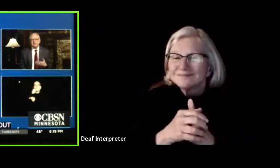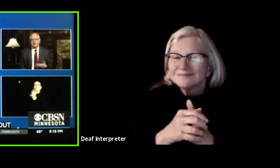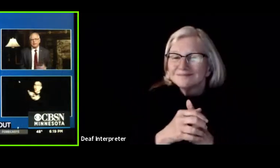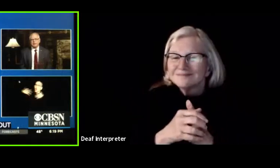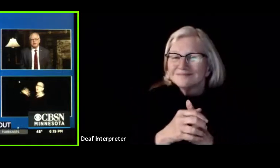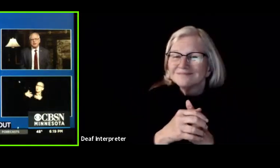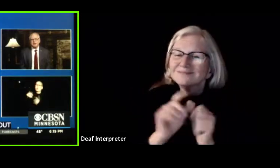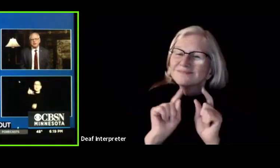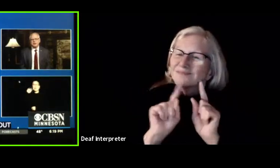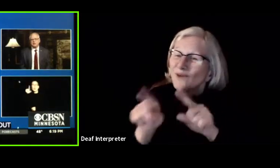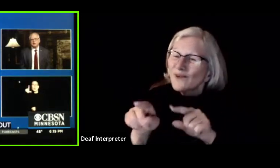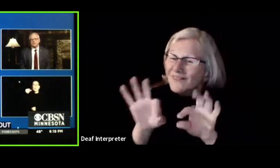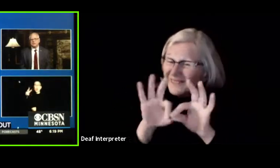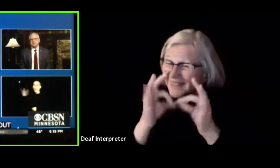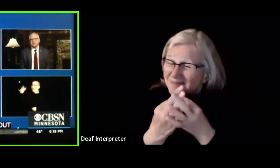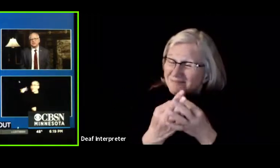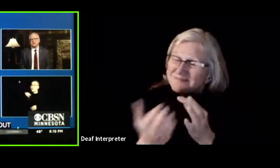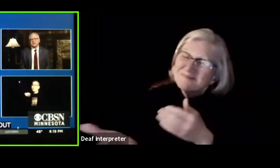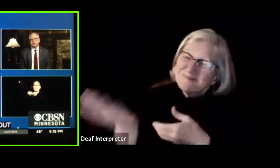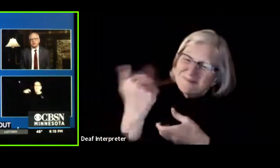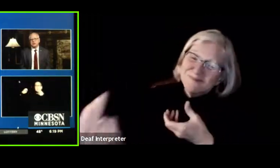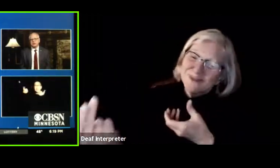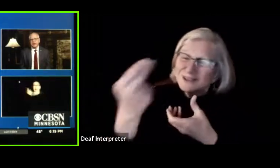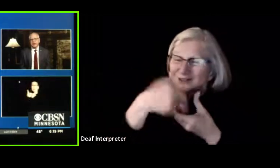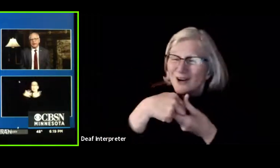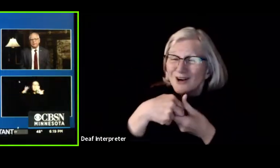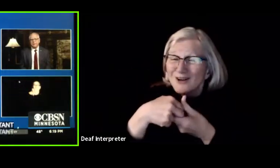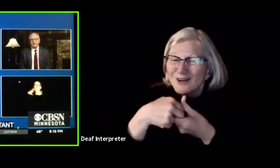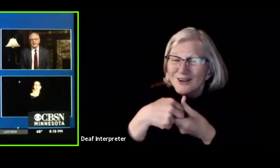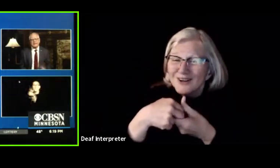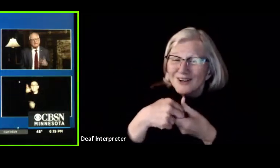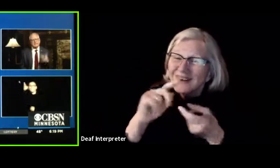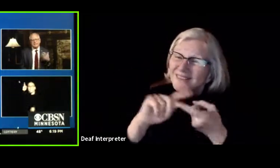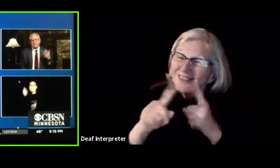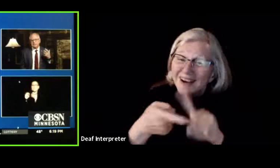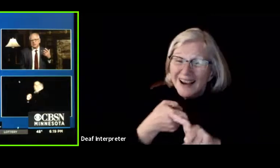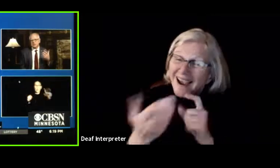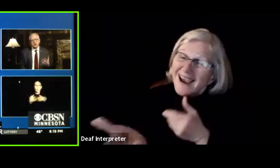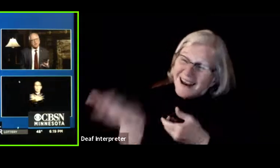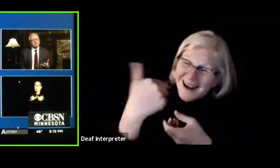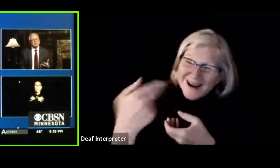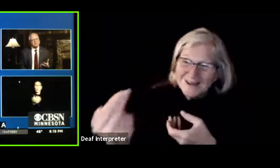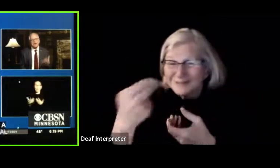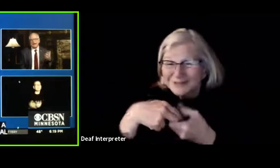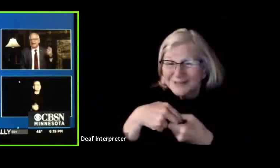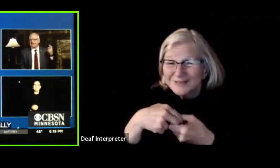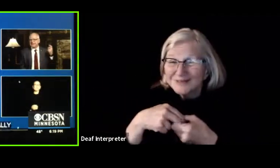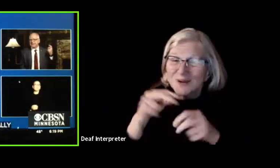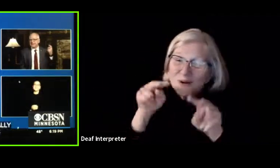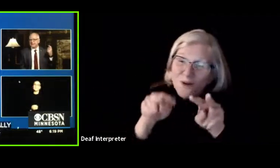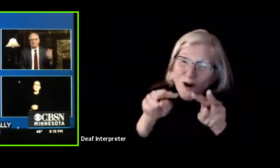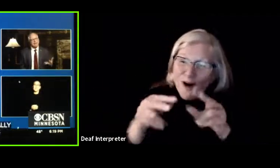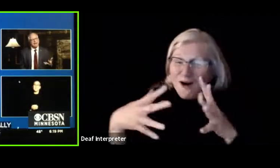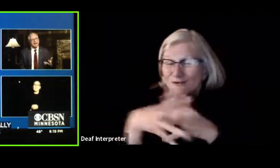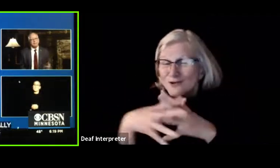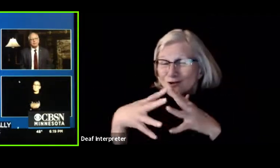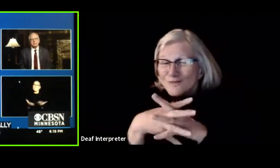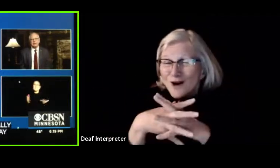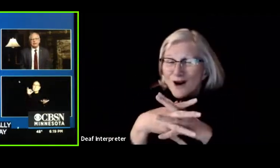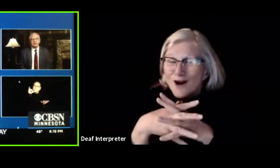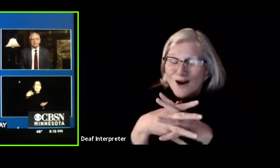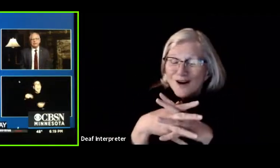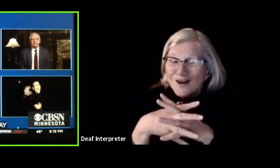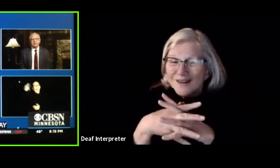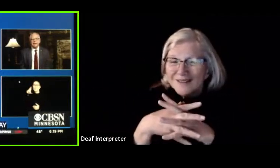play the Bears is one of the riskiest things we can do right now. It seems so easy and it doesn't seem like that would be a